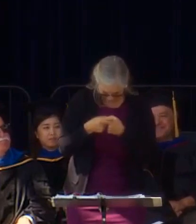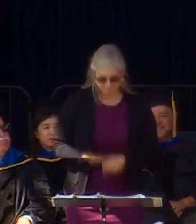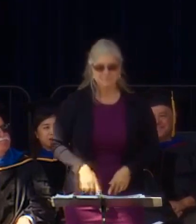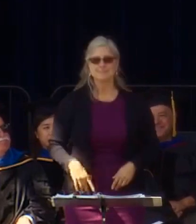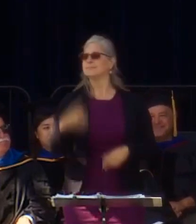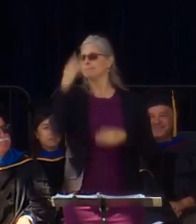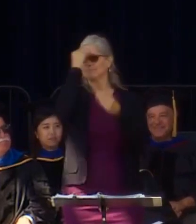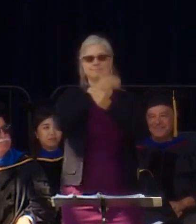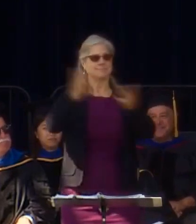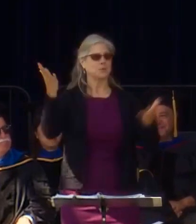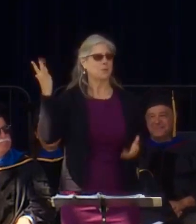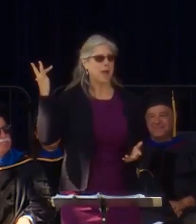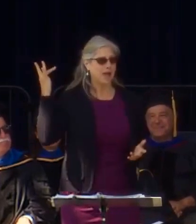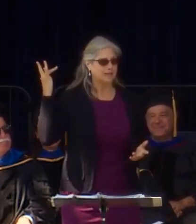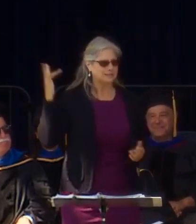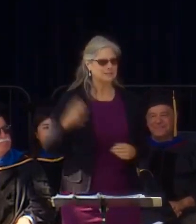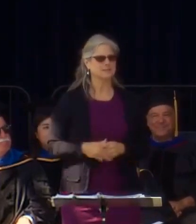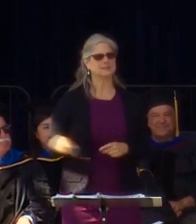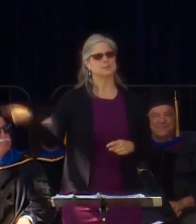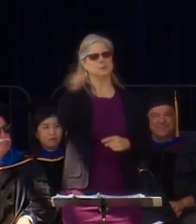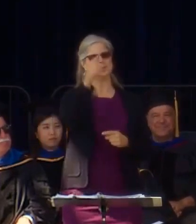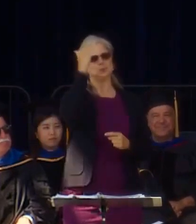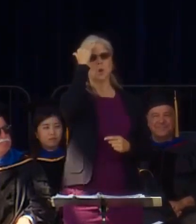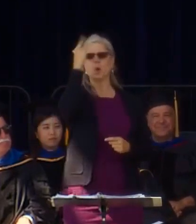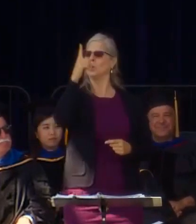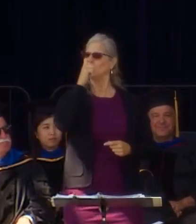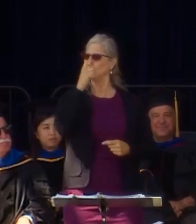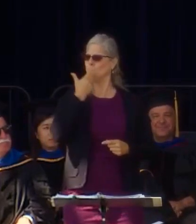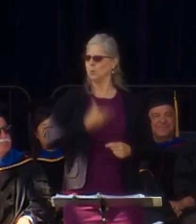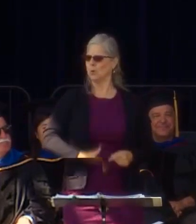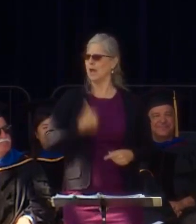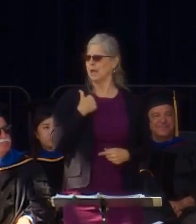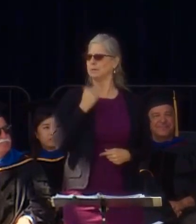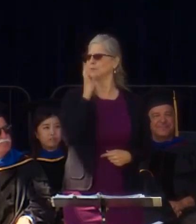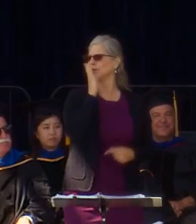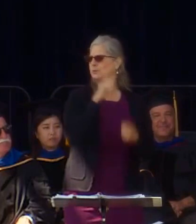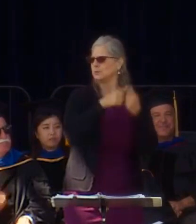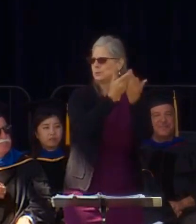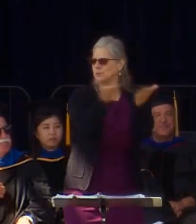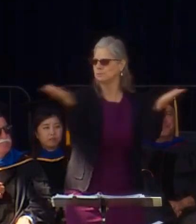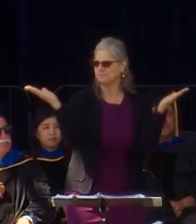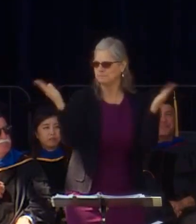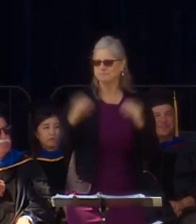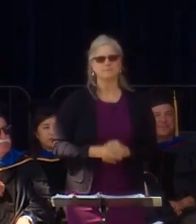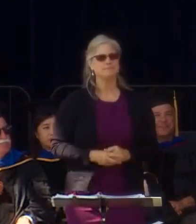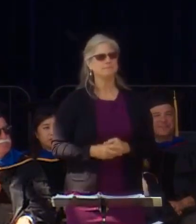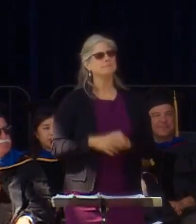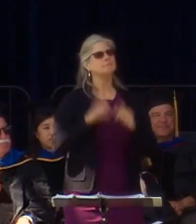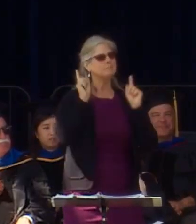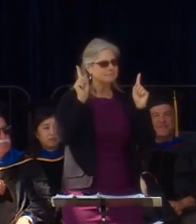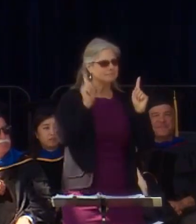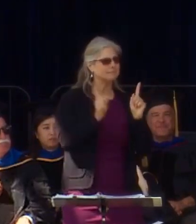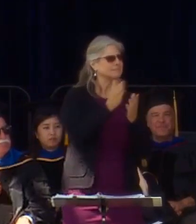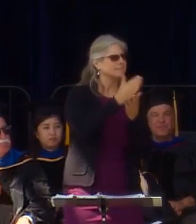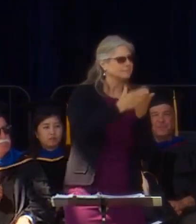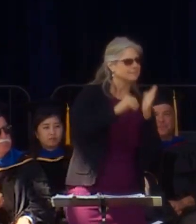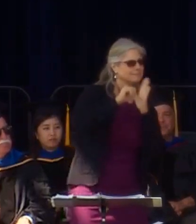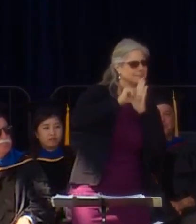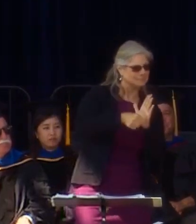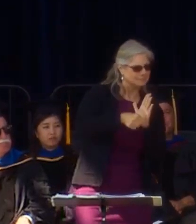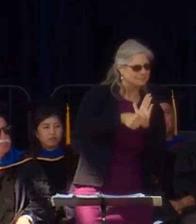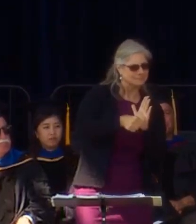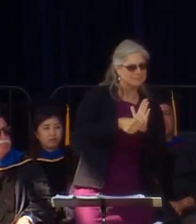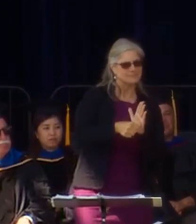these details in part so you know who's up here talking to you today, but in part to emphasize the fact that